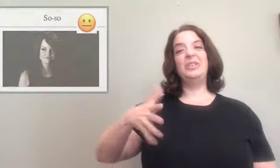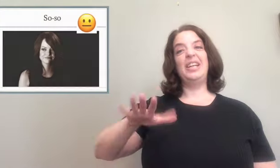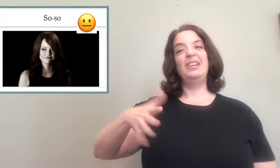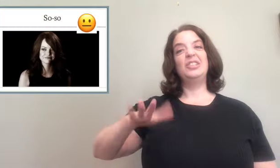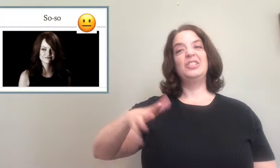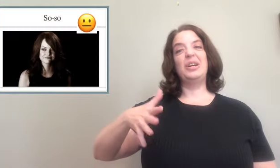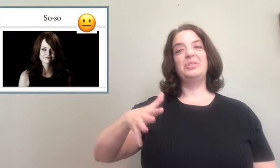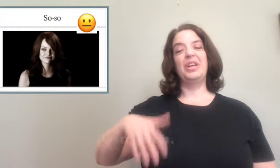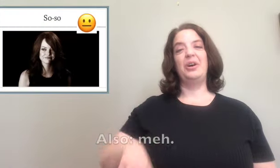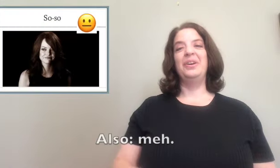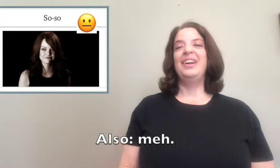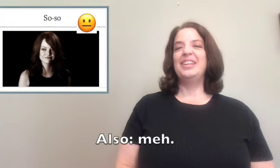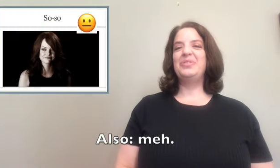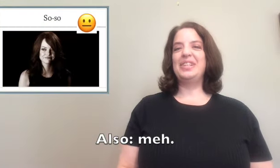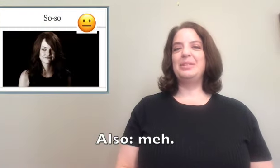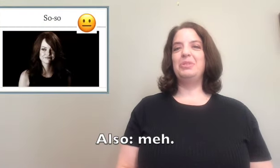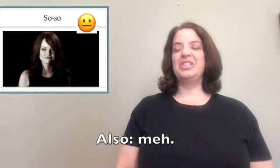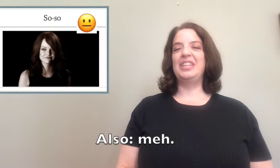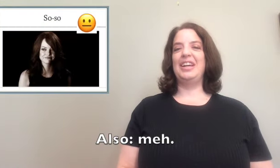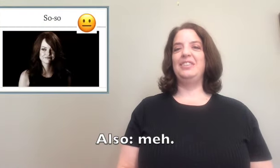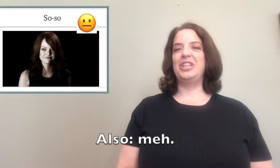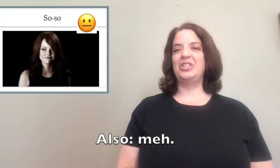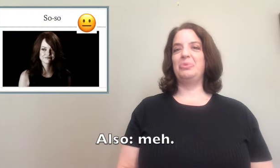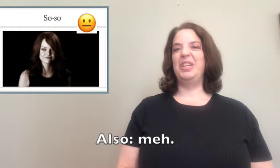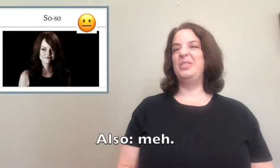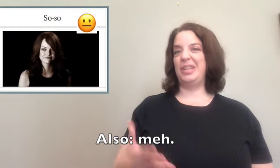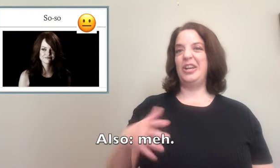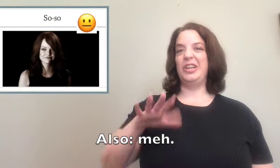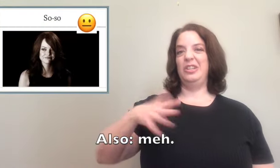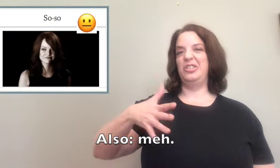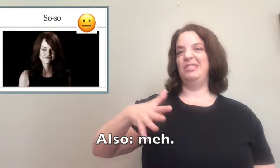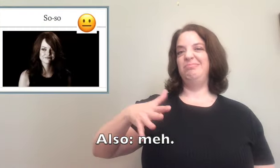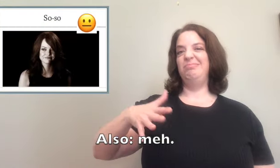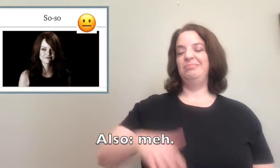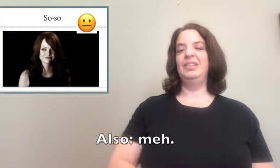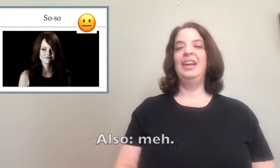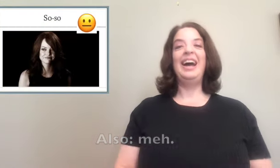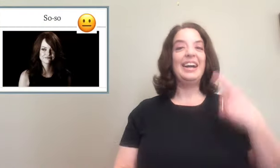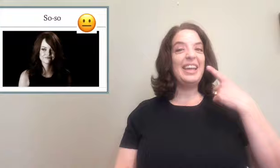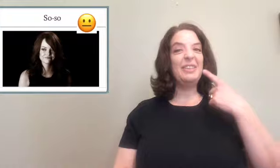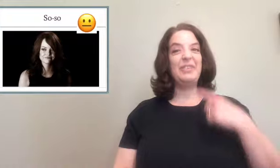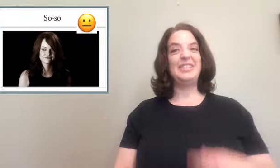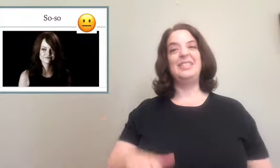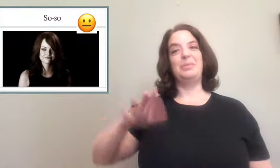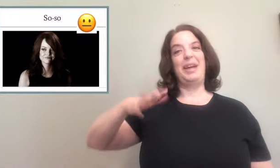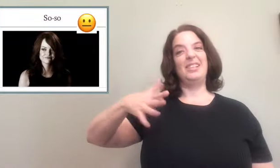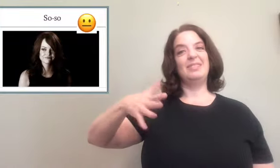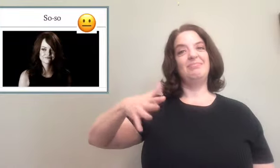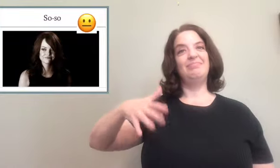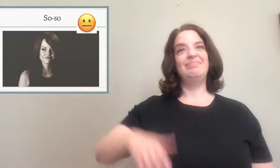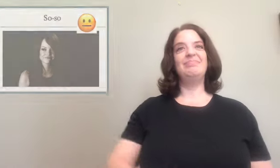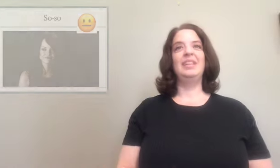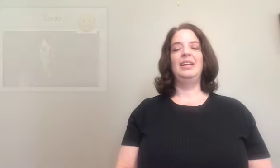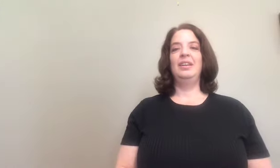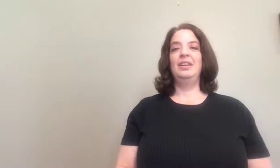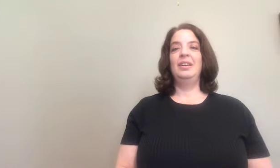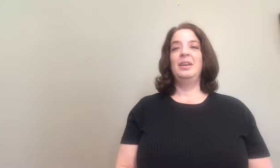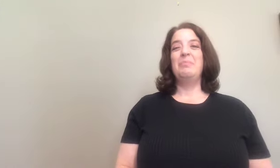only so-so. That's very similar to the gesture we use in hearing culture. Again, face needs to match. Maybe